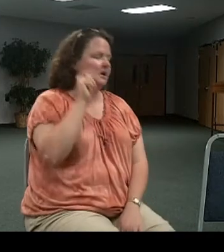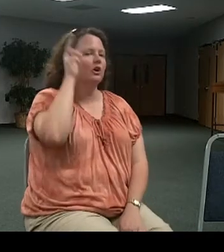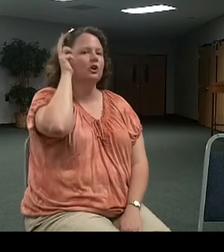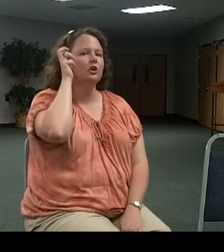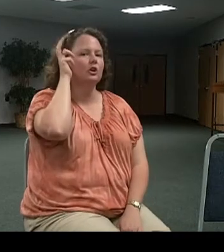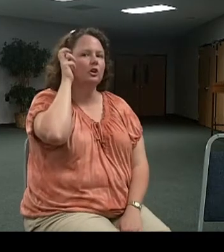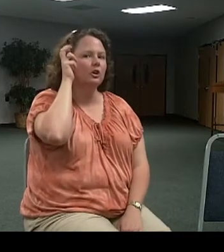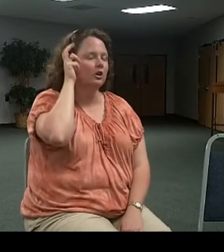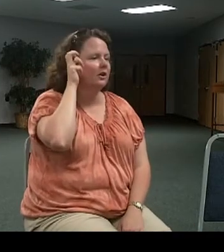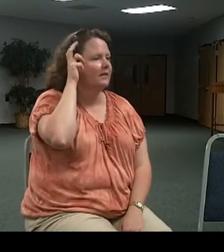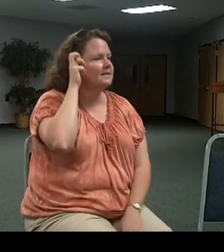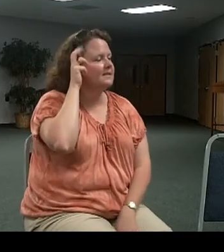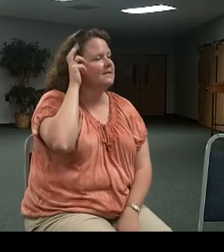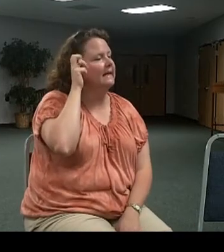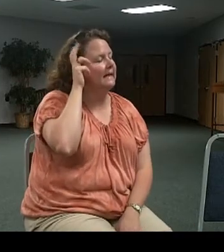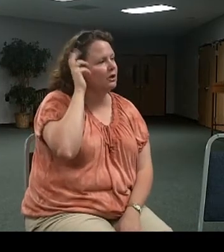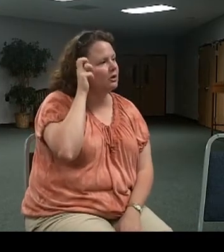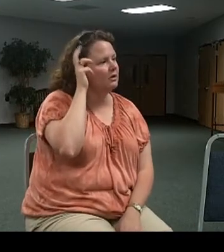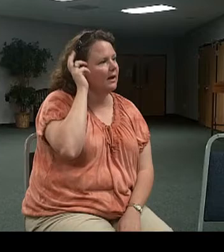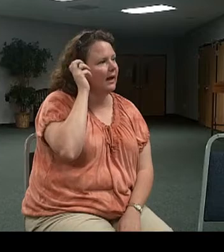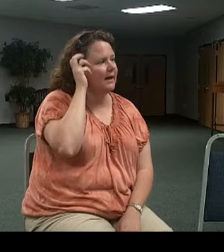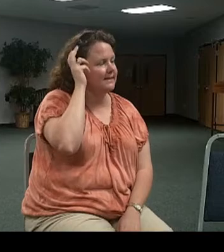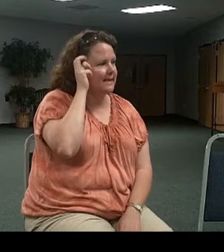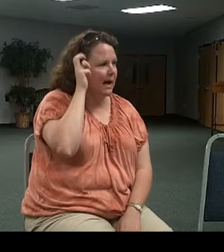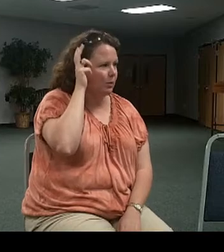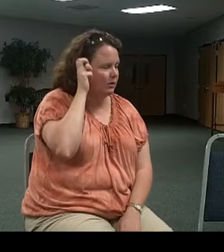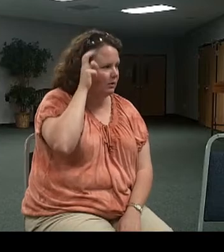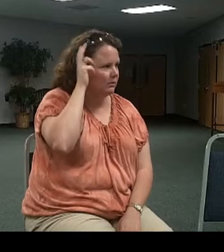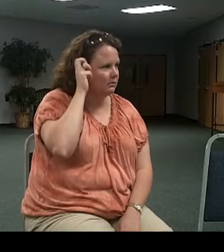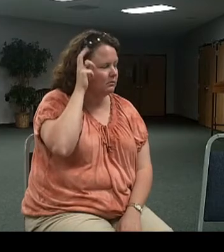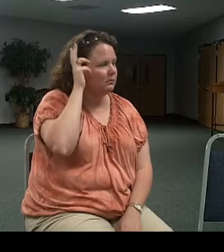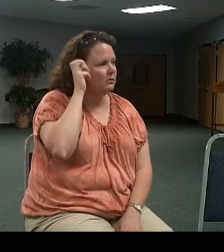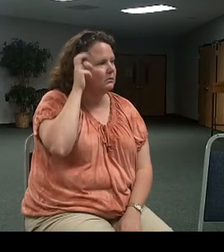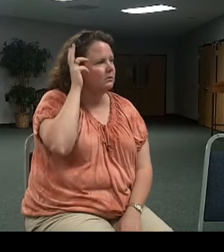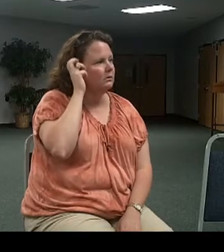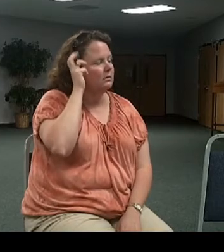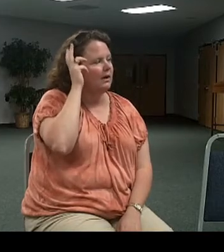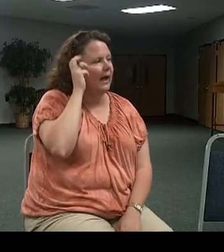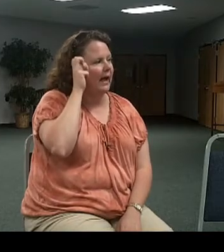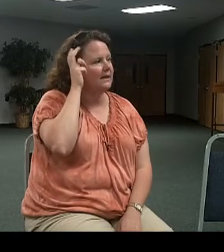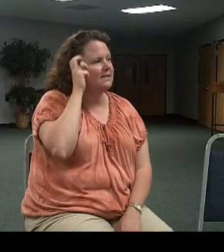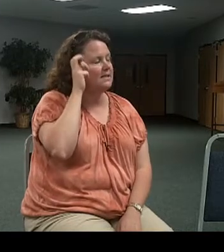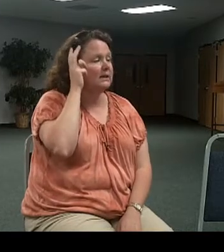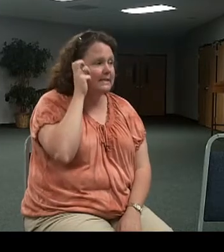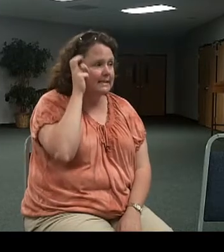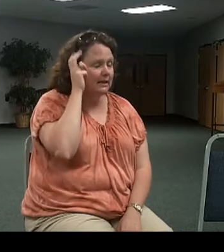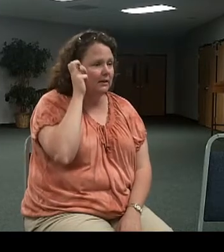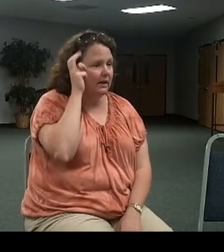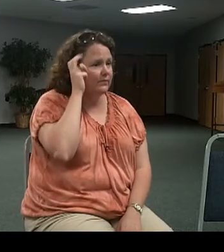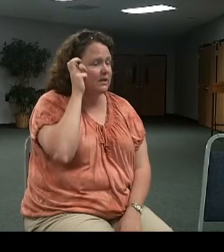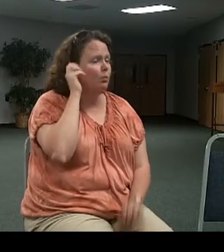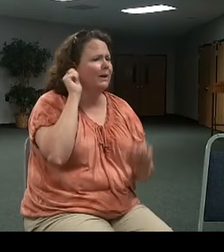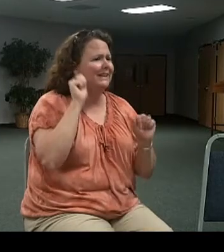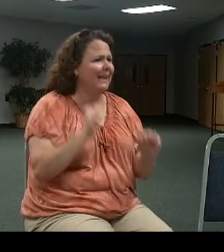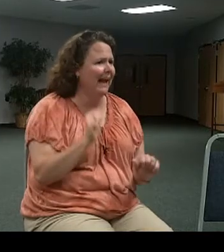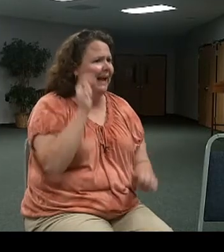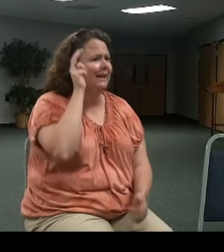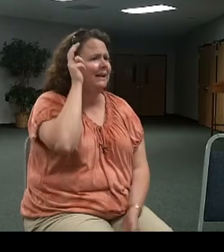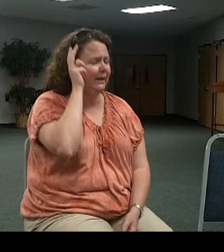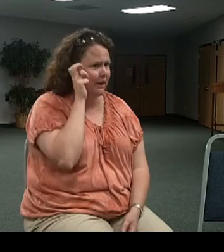Hear. This is to hear a sound. And it's to listen if someone can